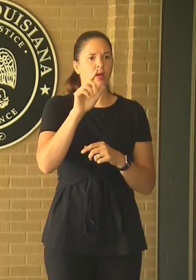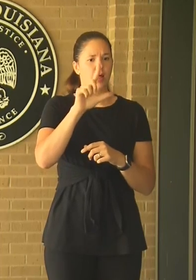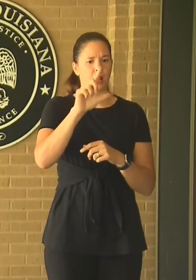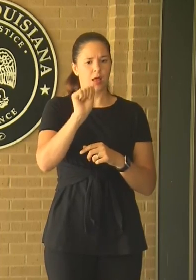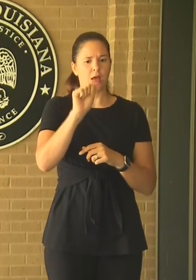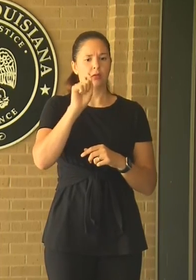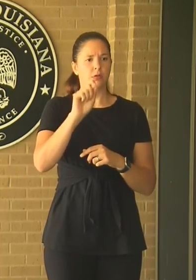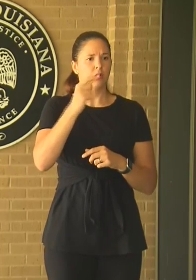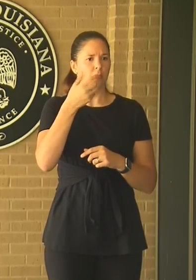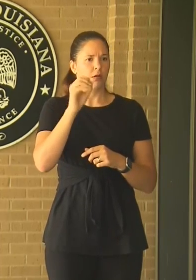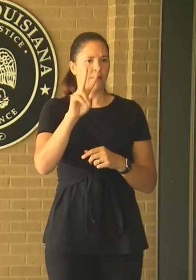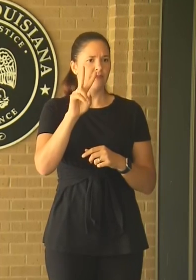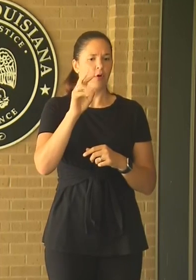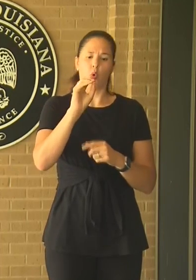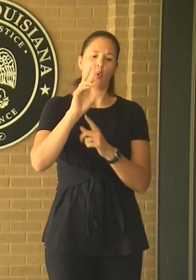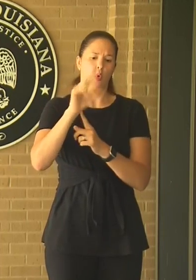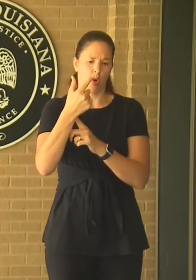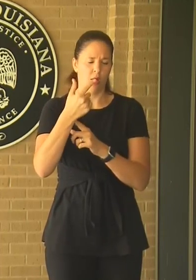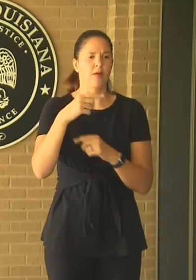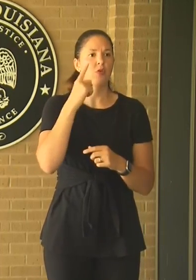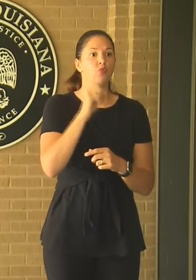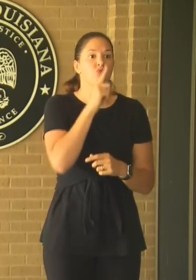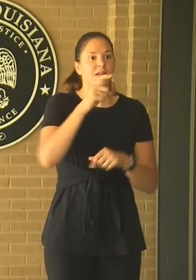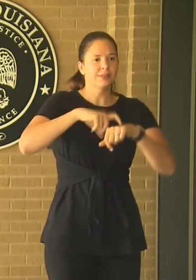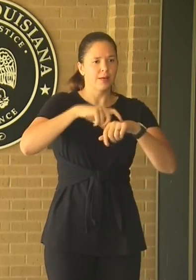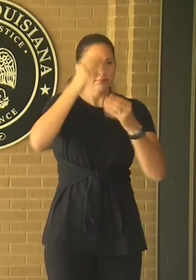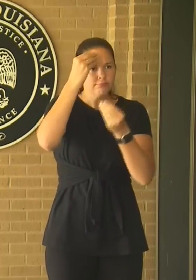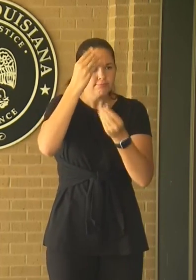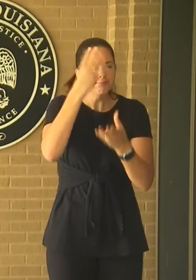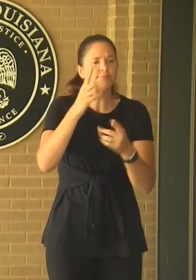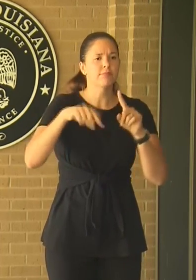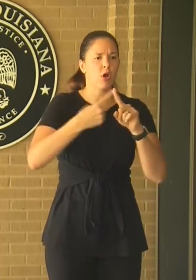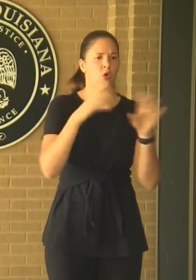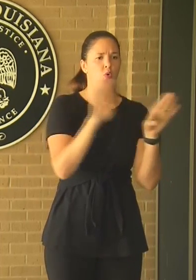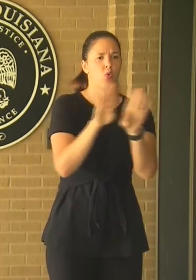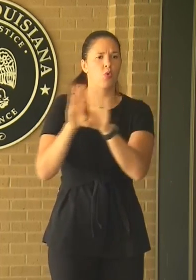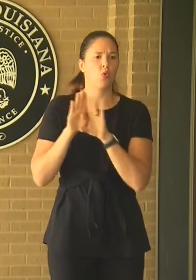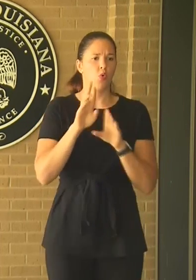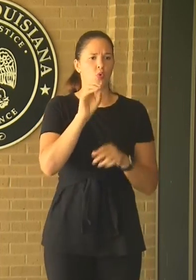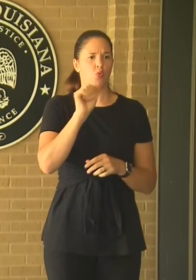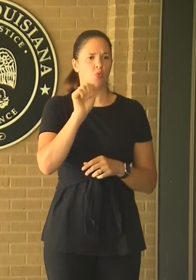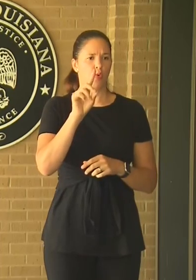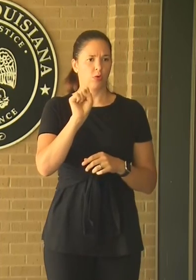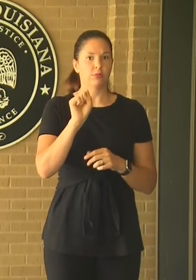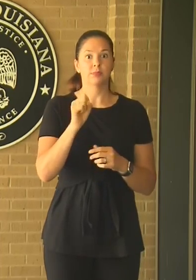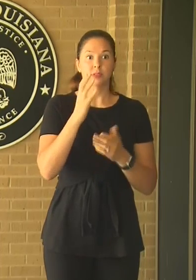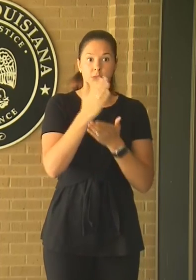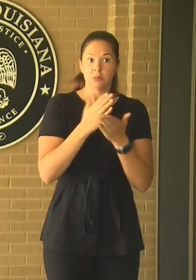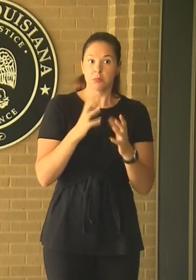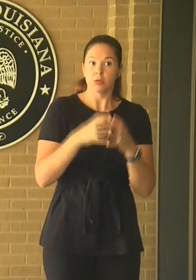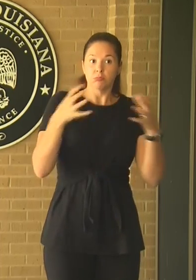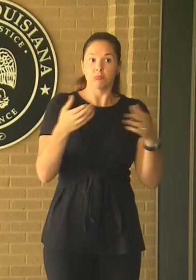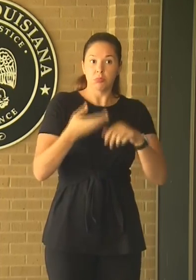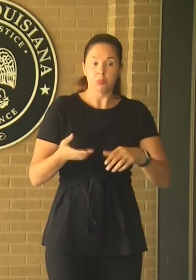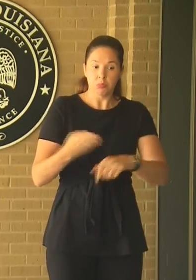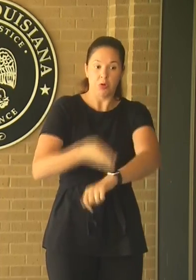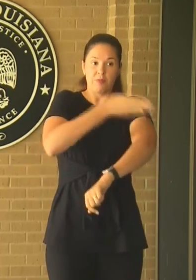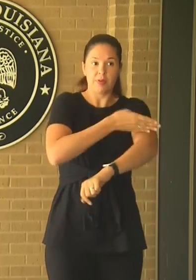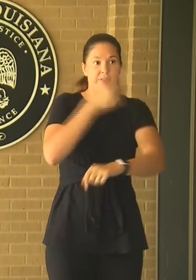511LA.org for real-time information related to road closures. Some significant improvement in power